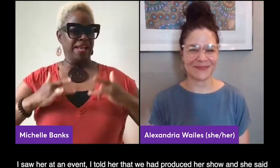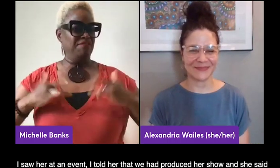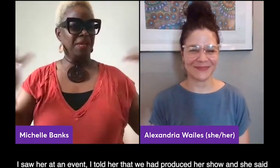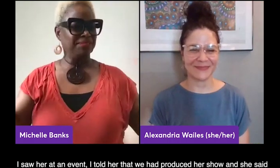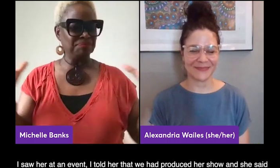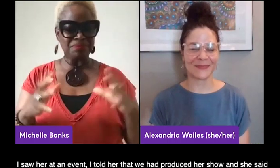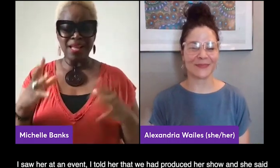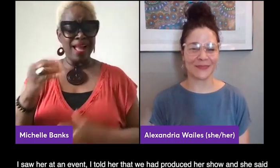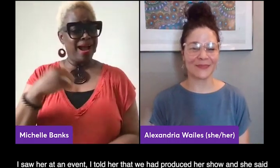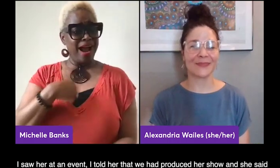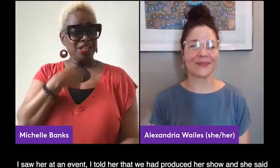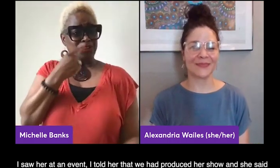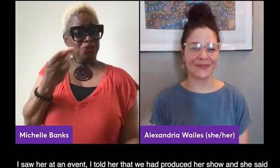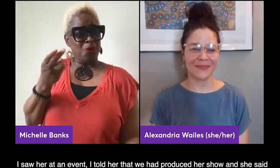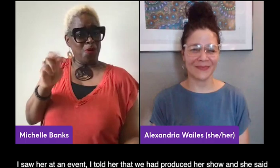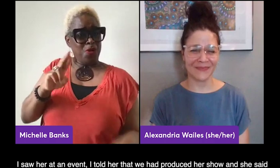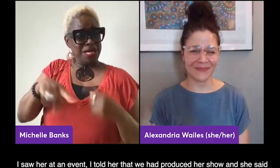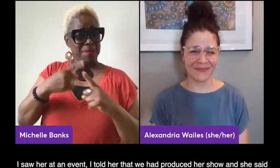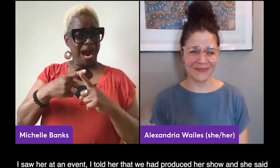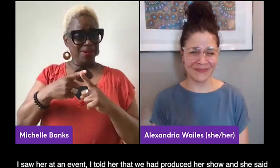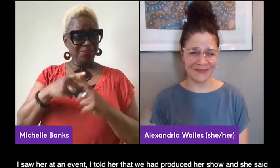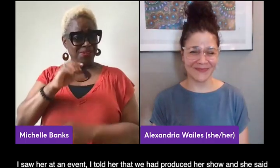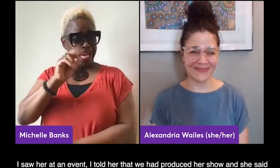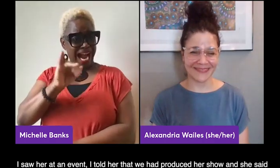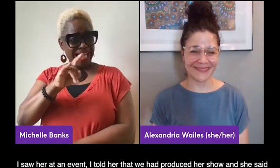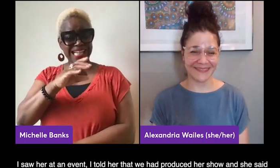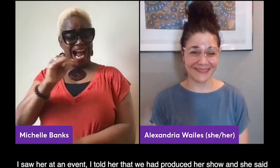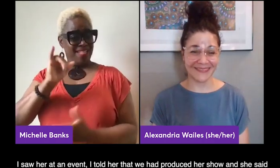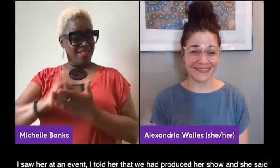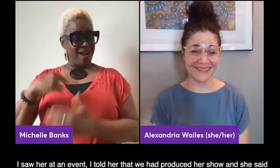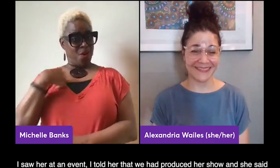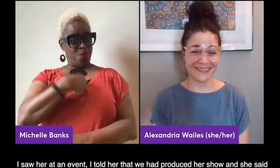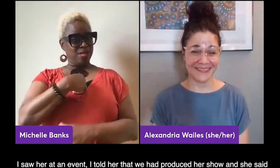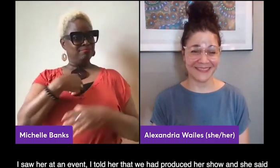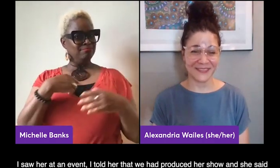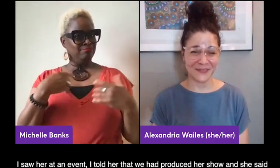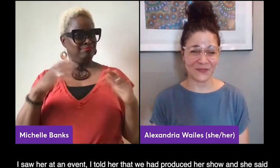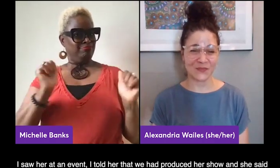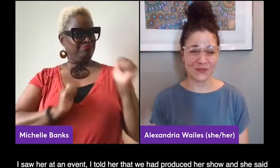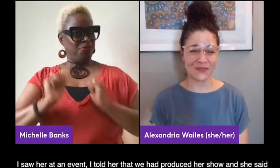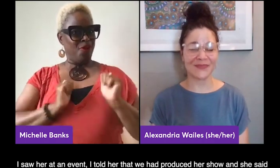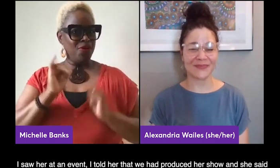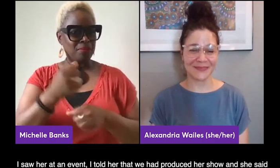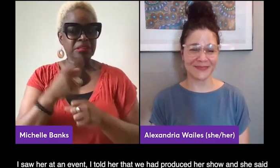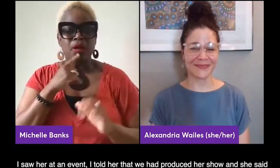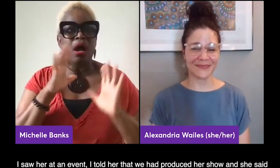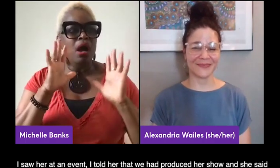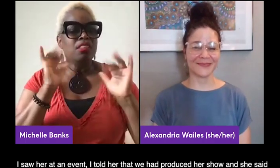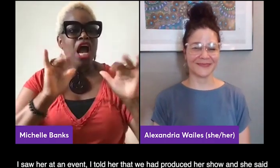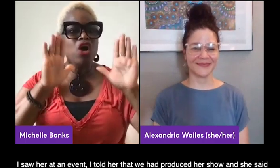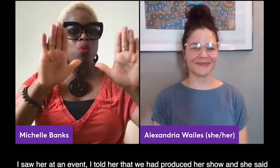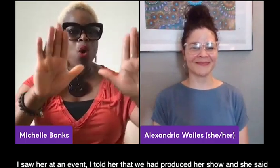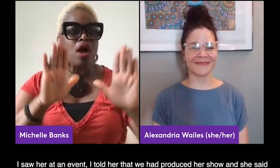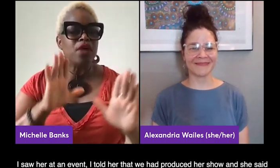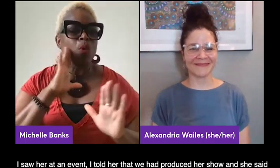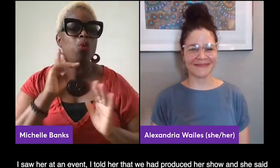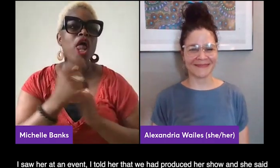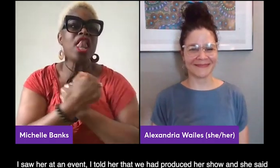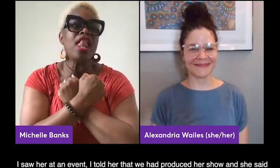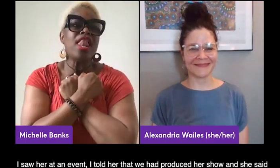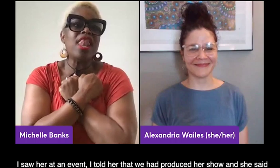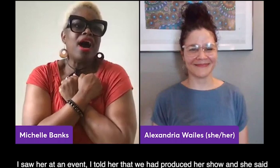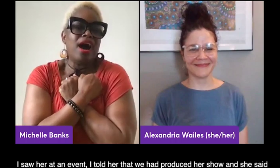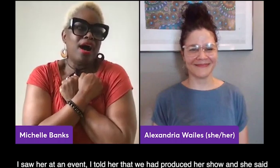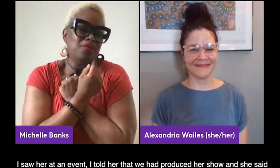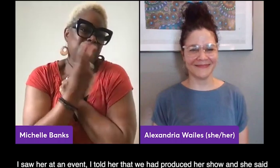I saw her at an event. I told her that we had produced her show, and she said it was